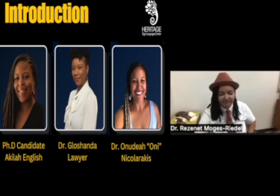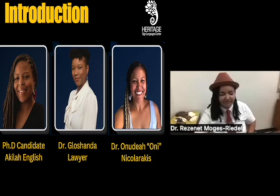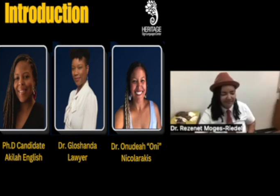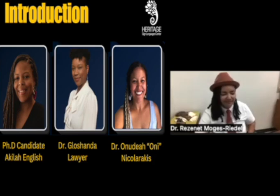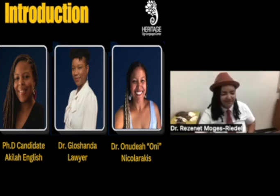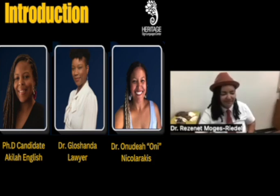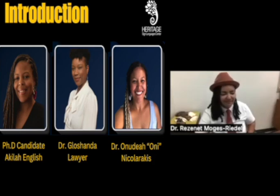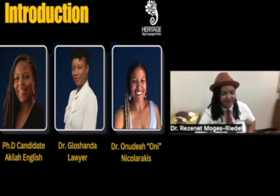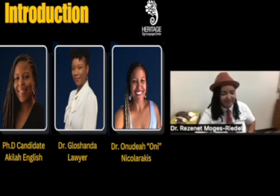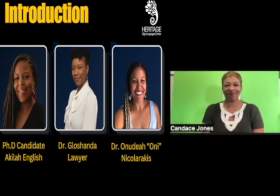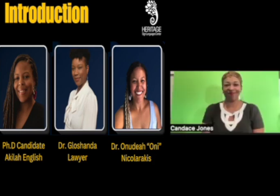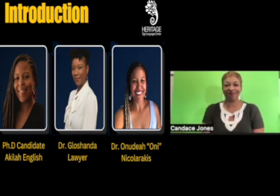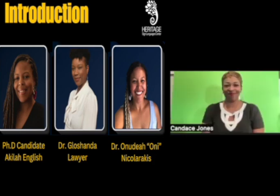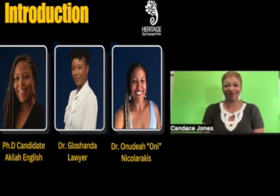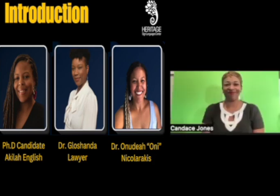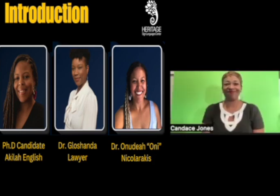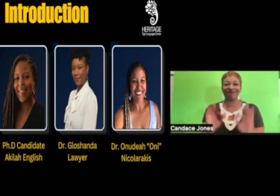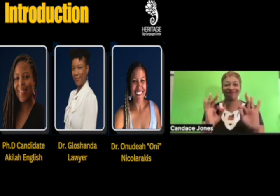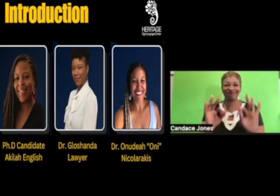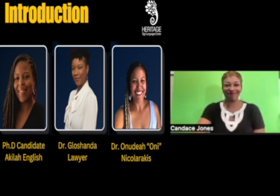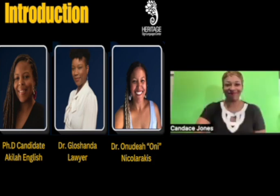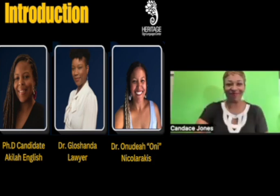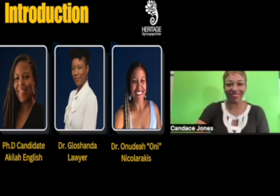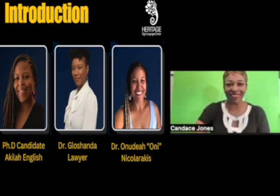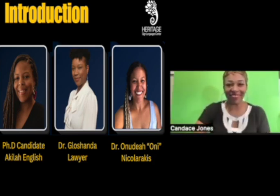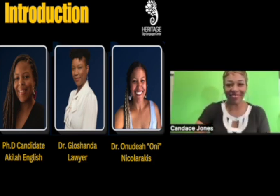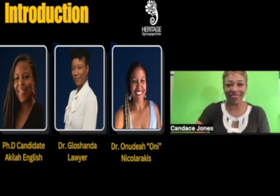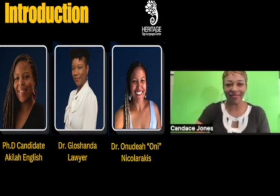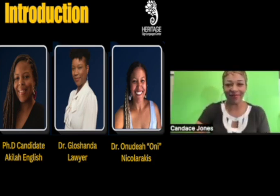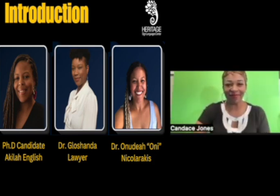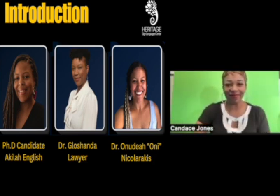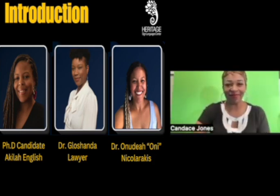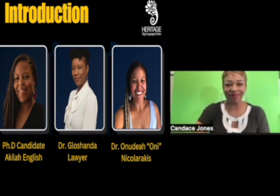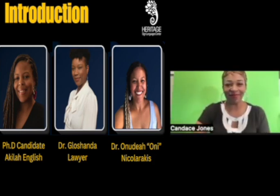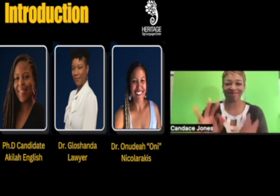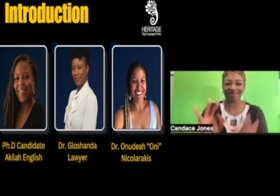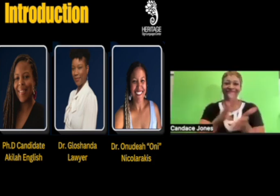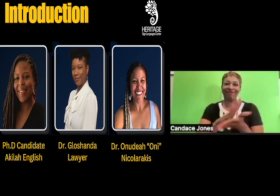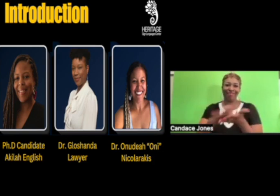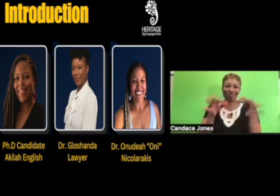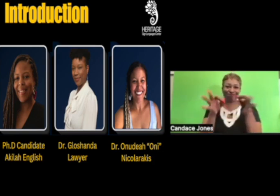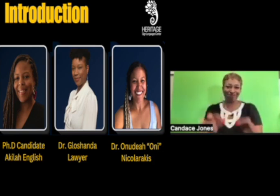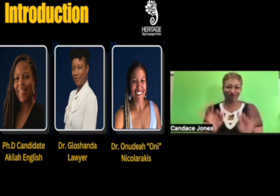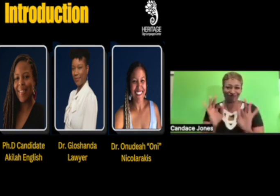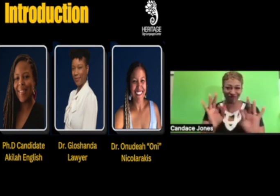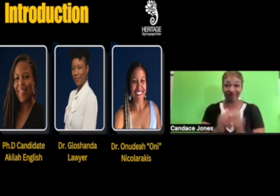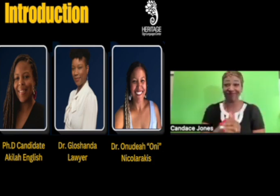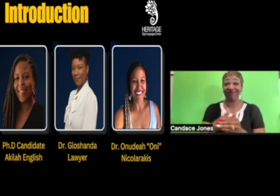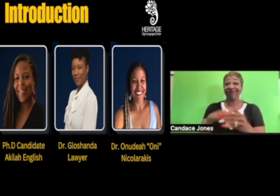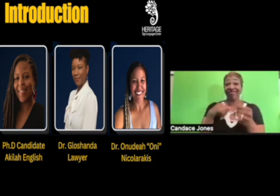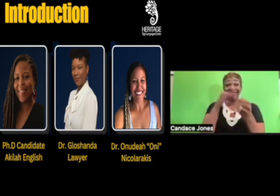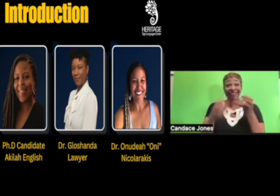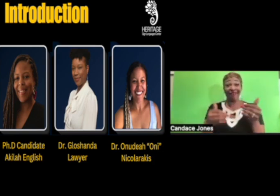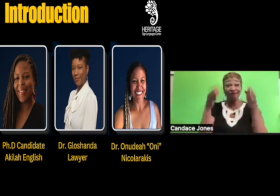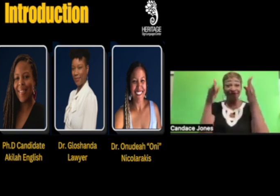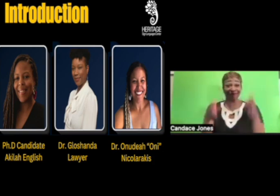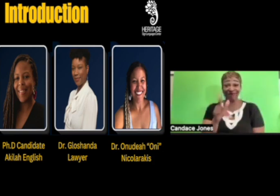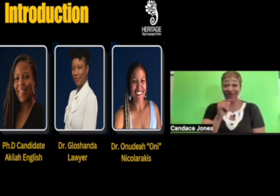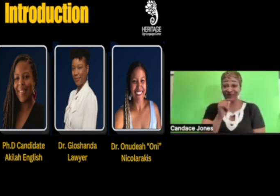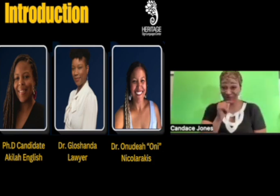I am a female presenting in a masculine presenting body.